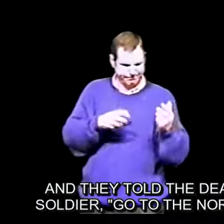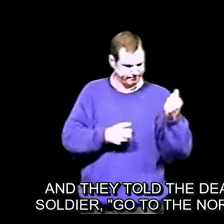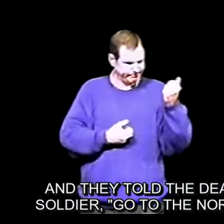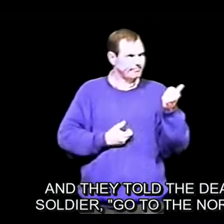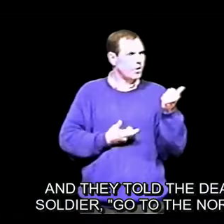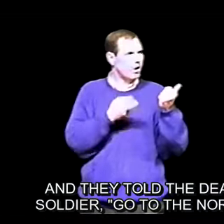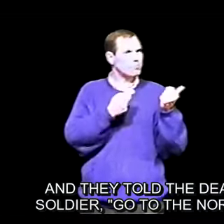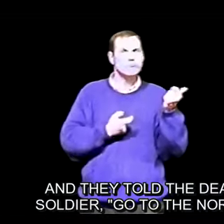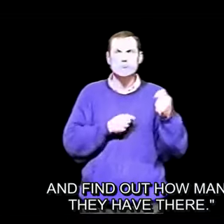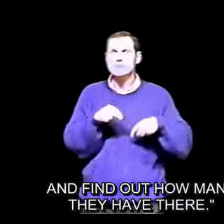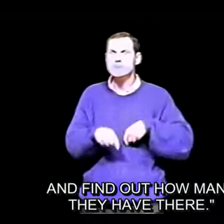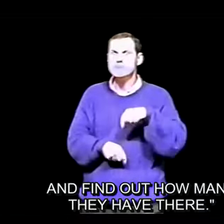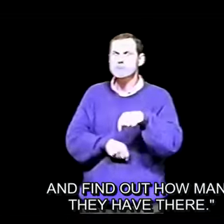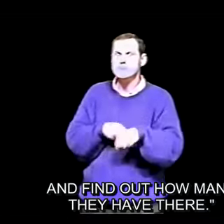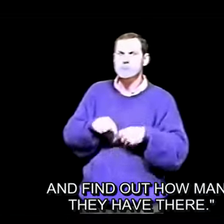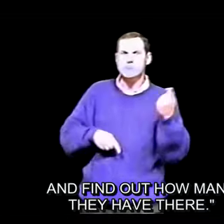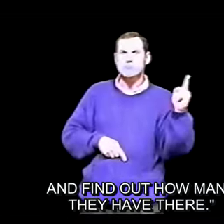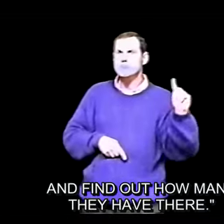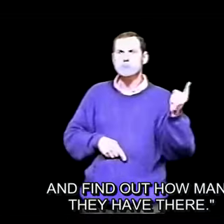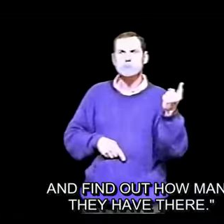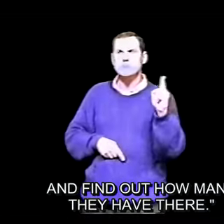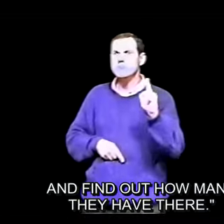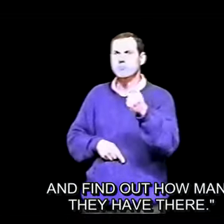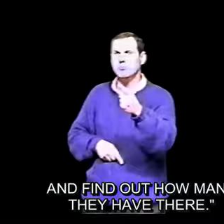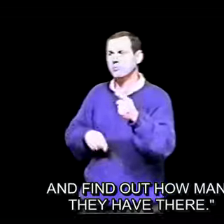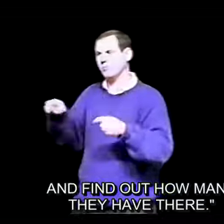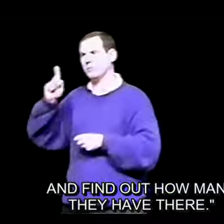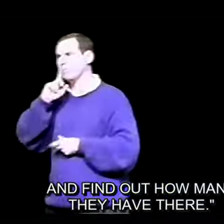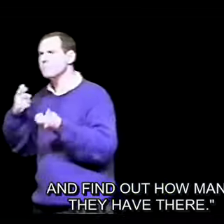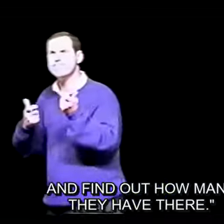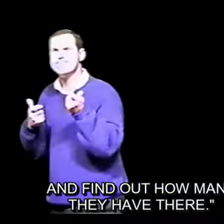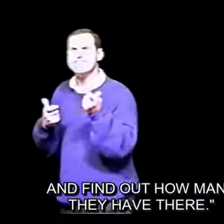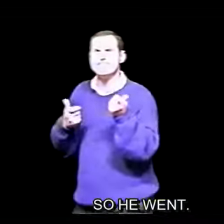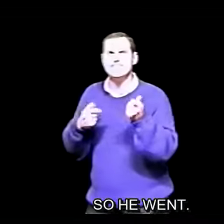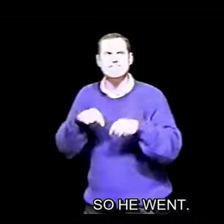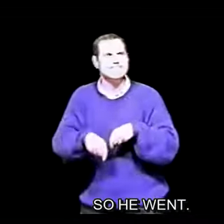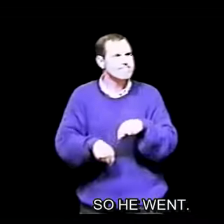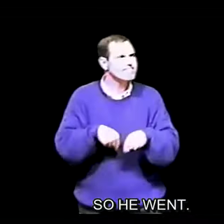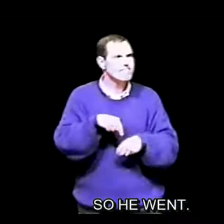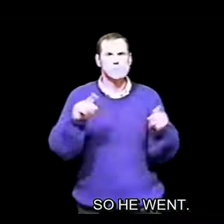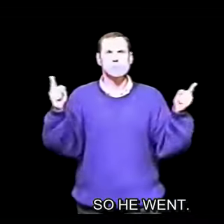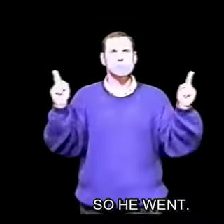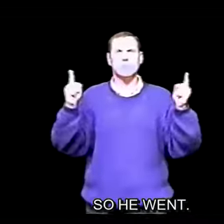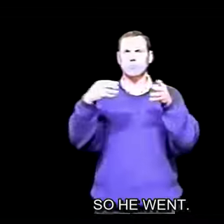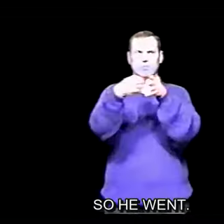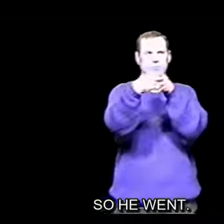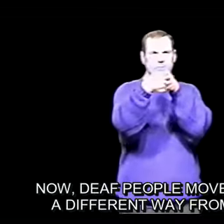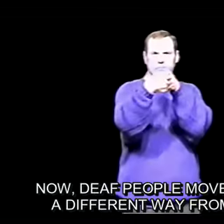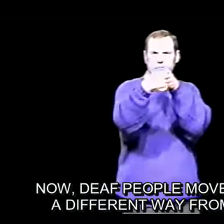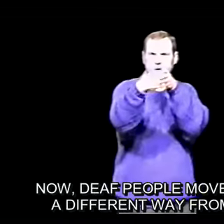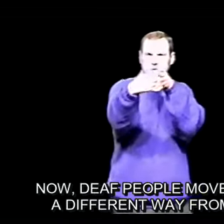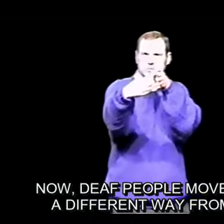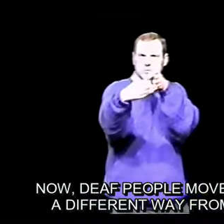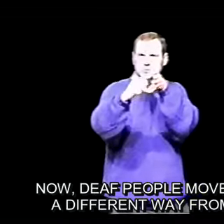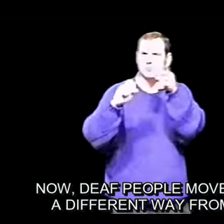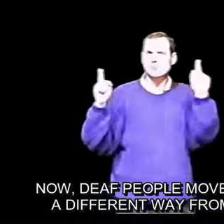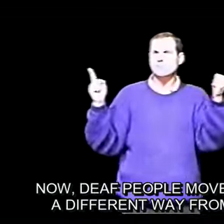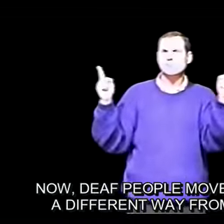out how many they have there. And so he went. Now, deaf people move in a